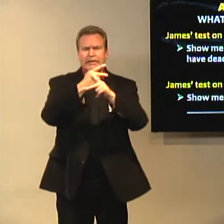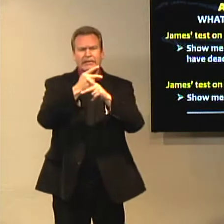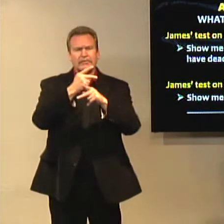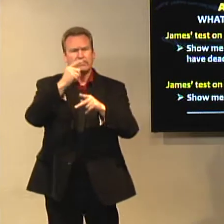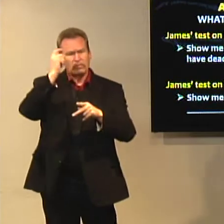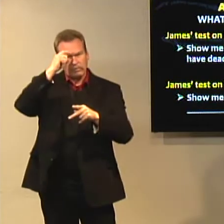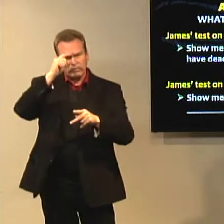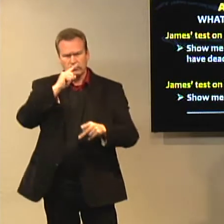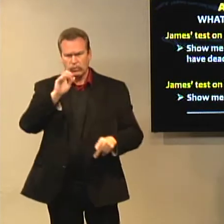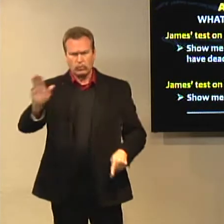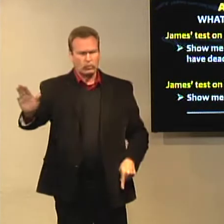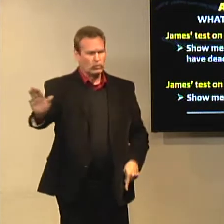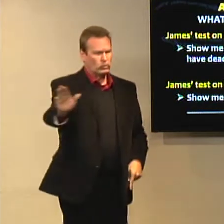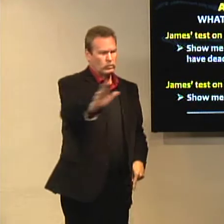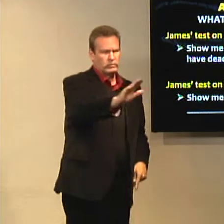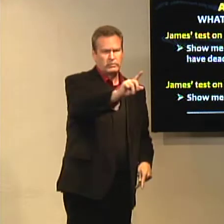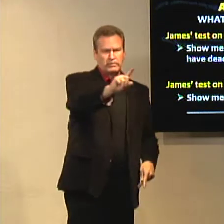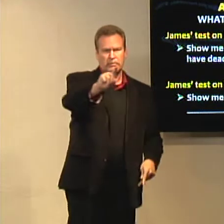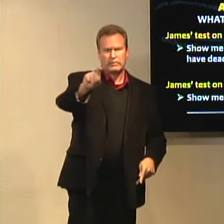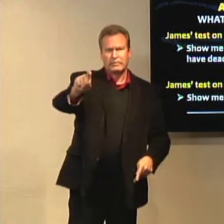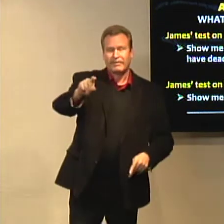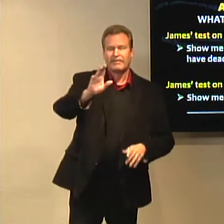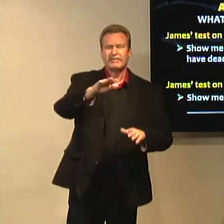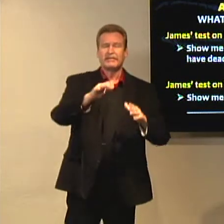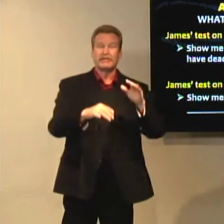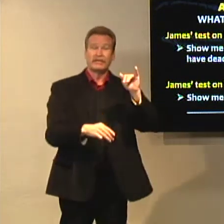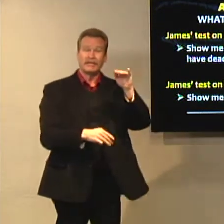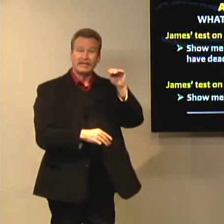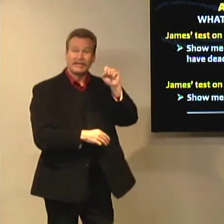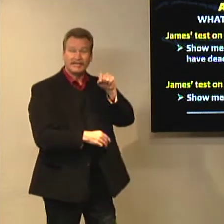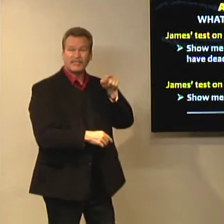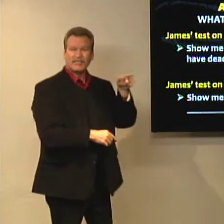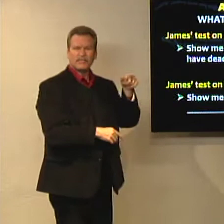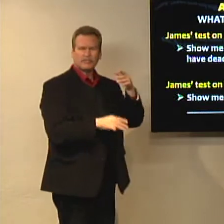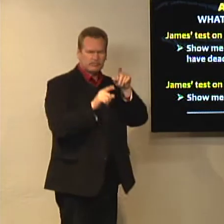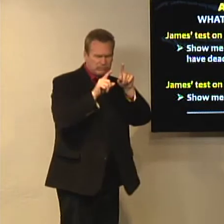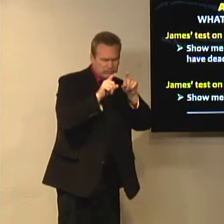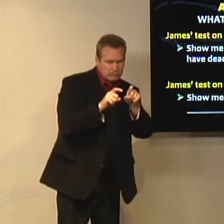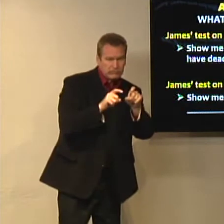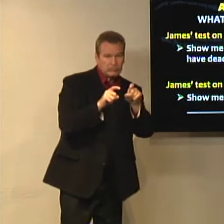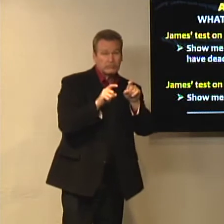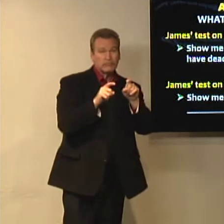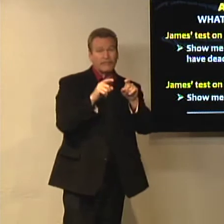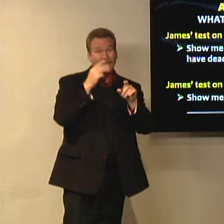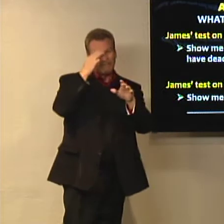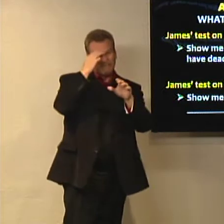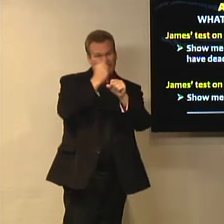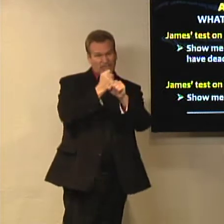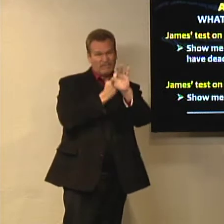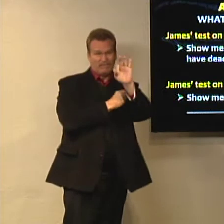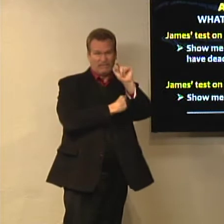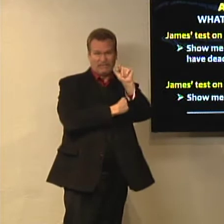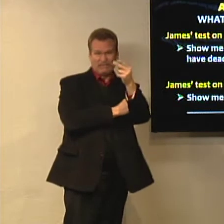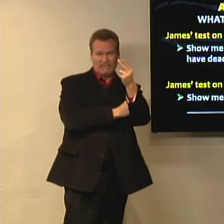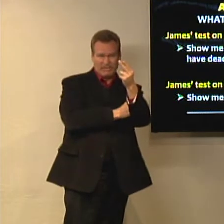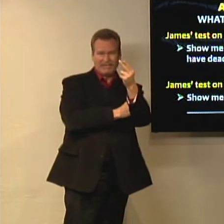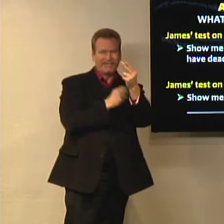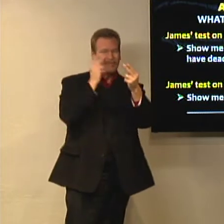wisdom. And the question is to ask yourself, what kind of wisdom do you have? So James gives a test on